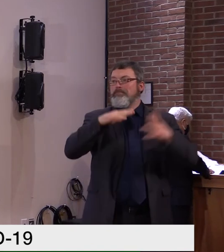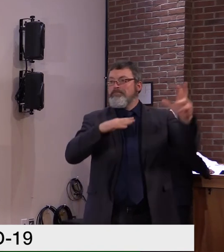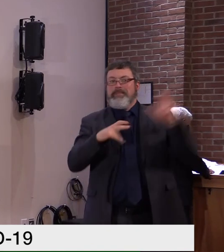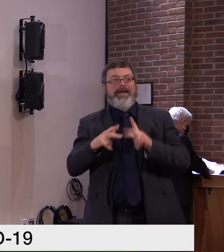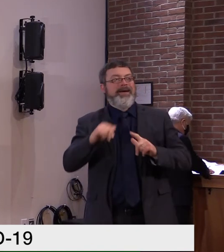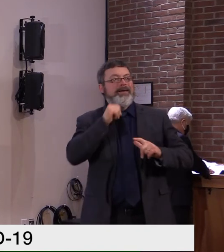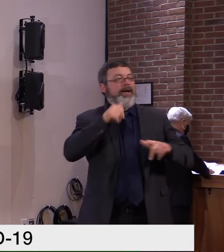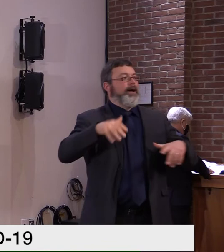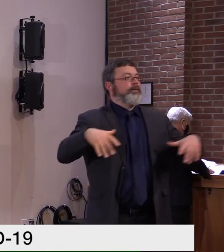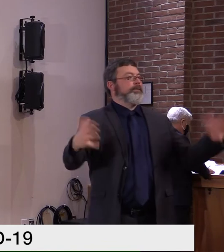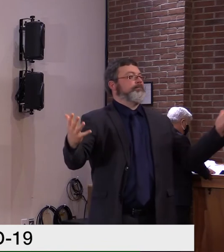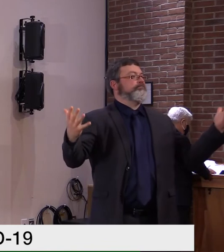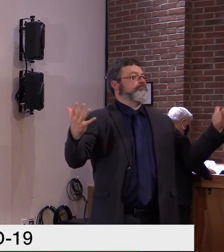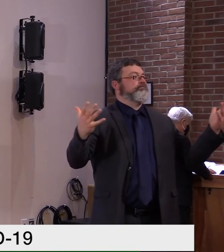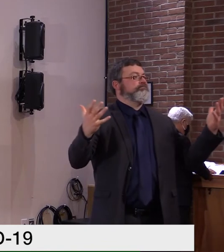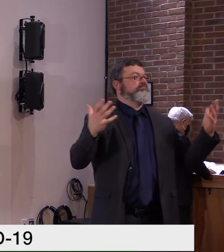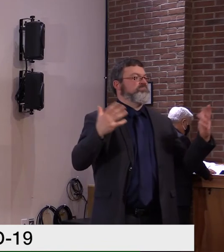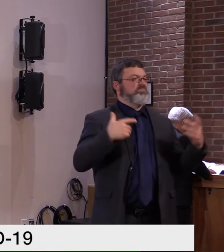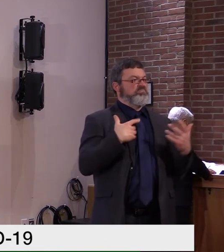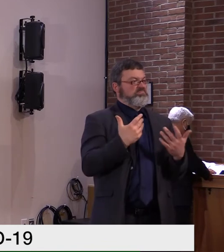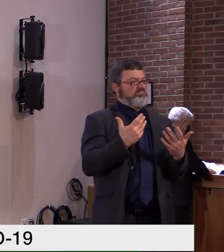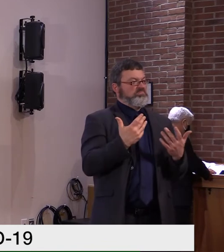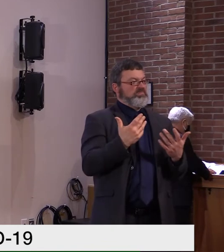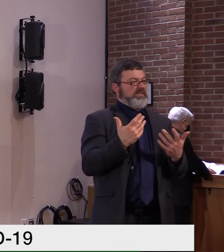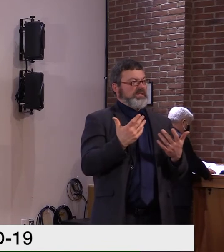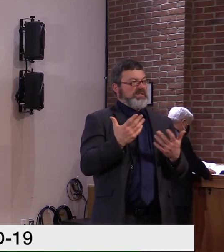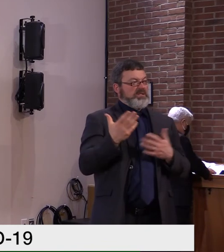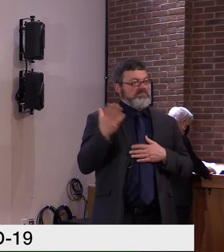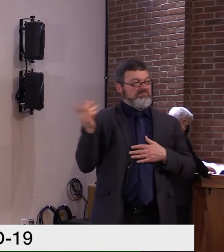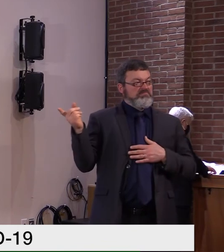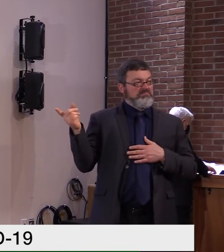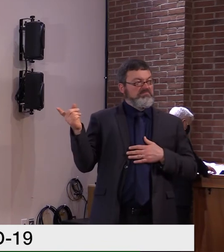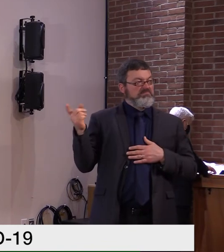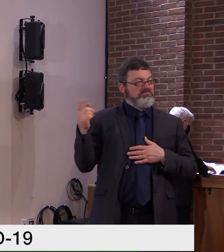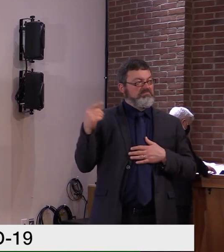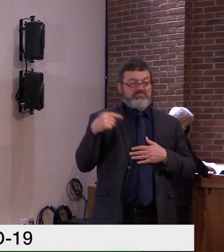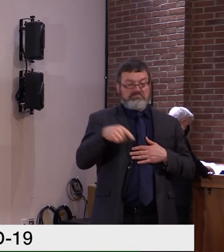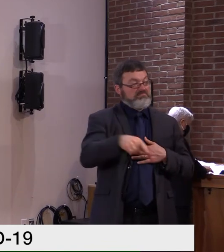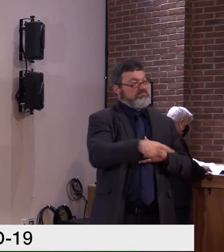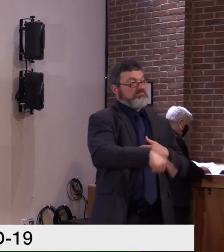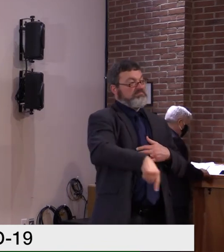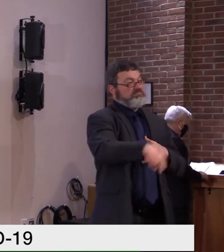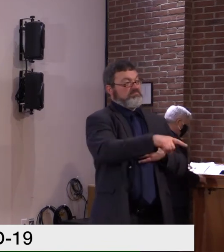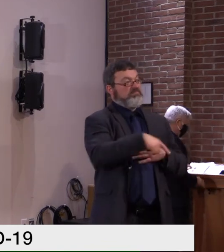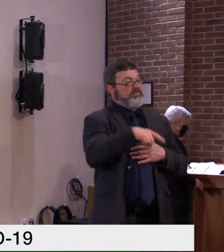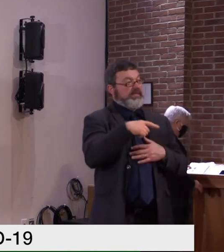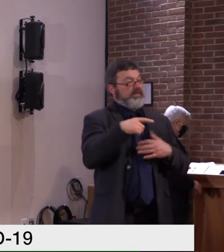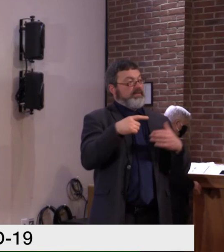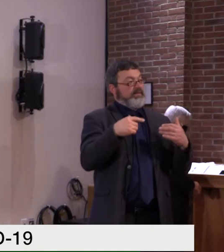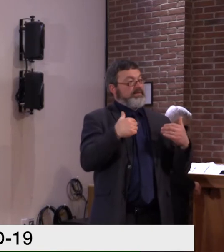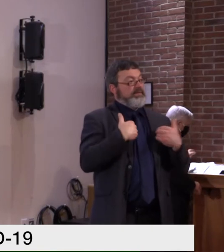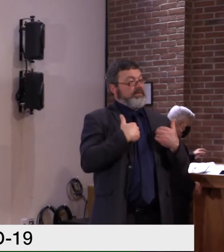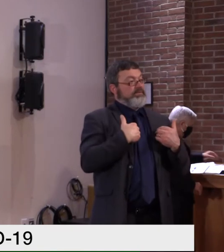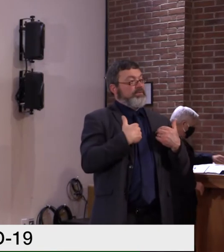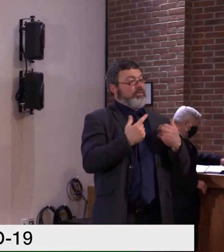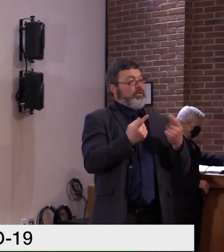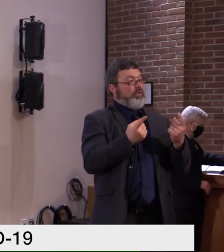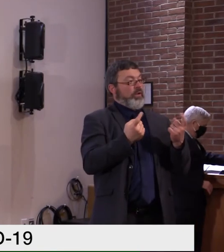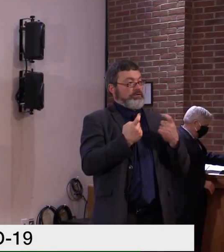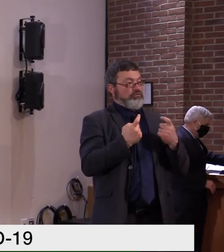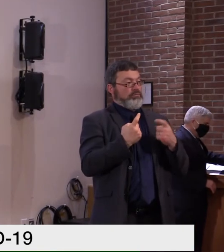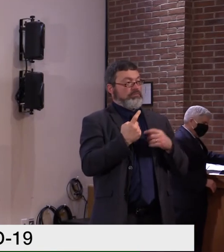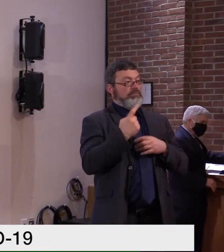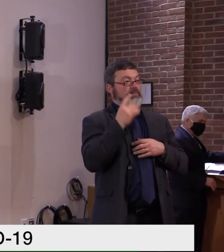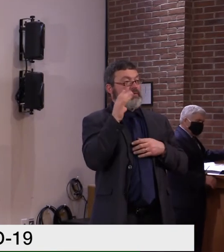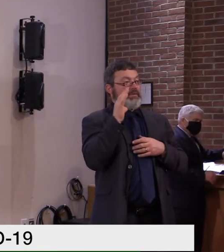are waiting on Dr. Levine, who's not back. So perhaps we'll just have Is there anyone on the line at this point who might have a question that isn't for Dr. Levine that might want